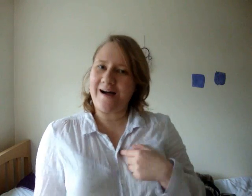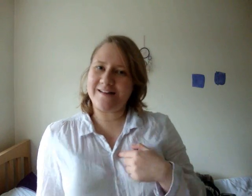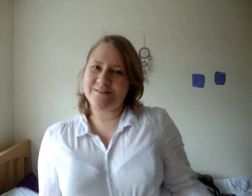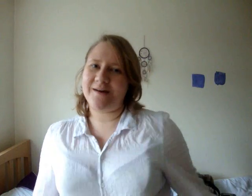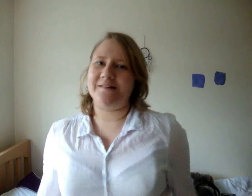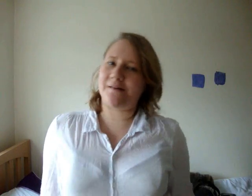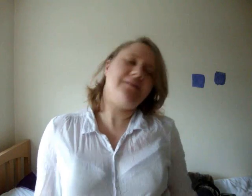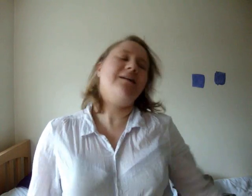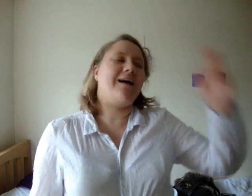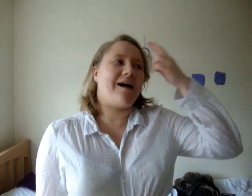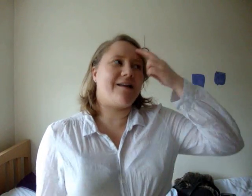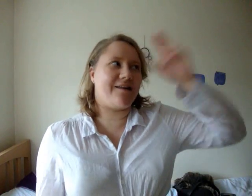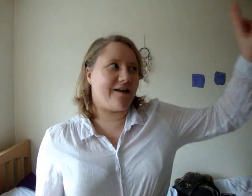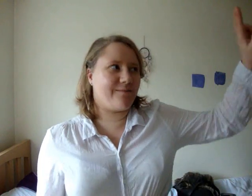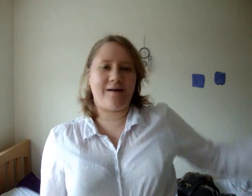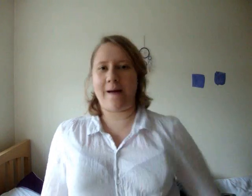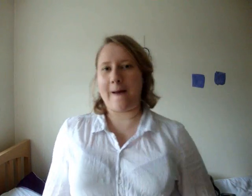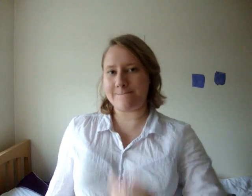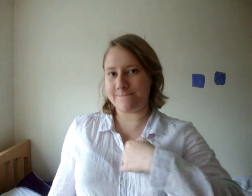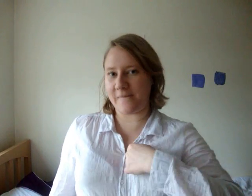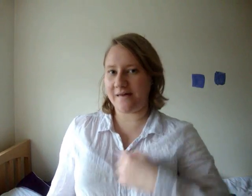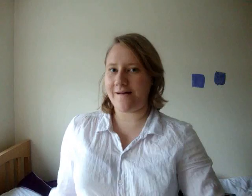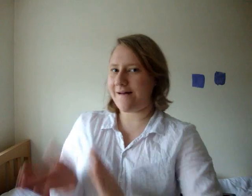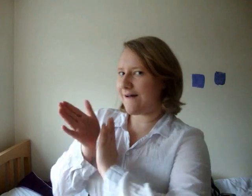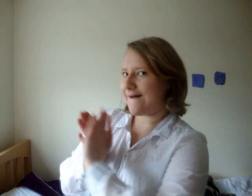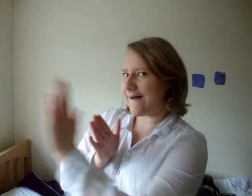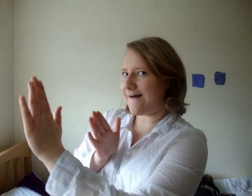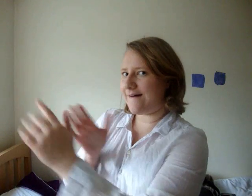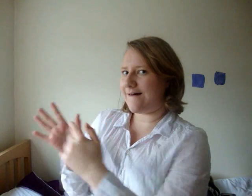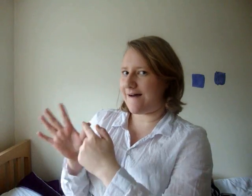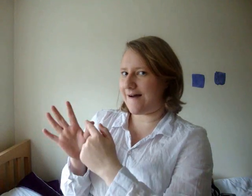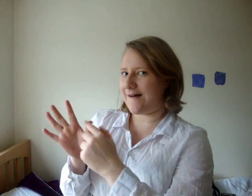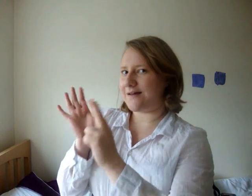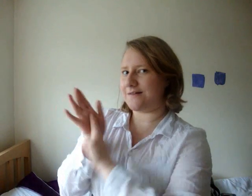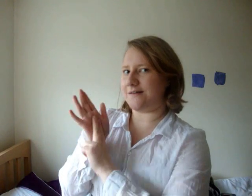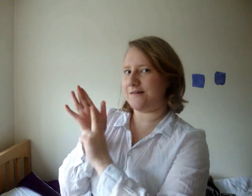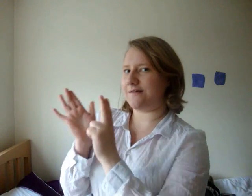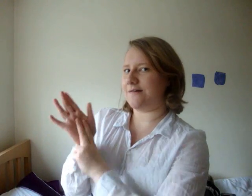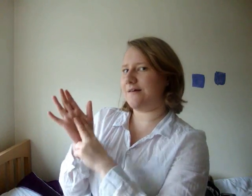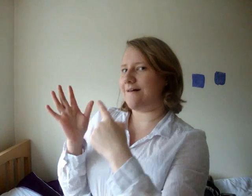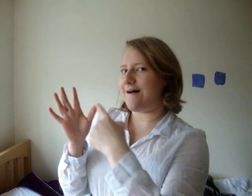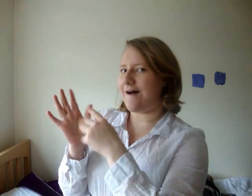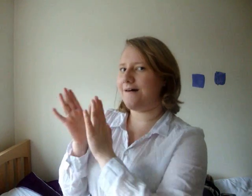I'll do mine now. Name, me, ha, a, n, a,